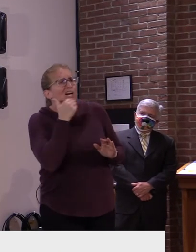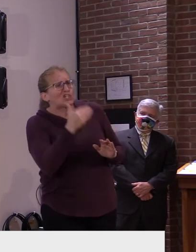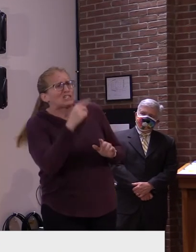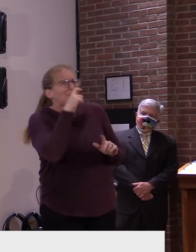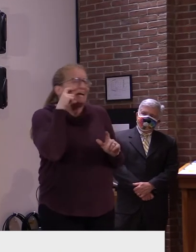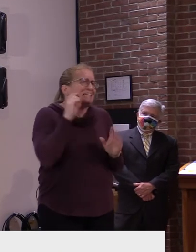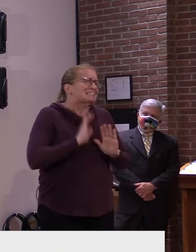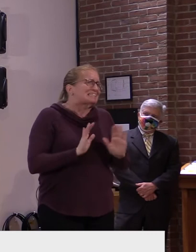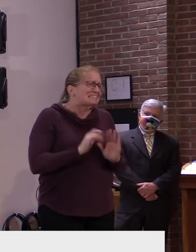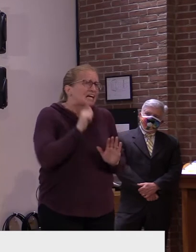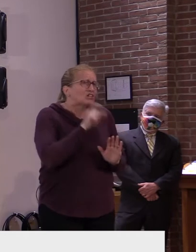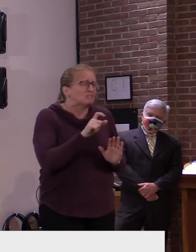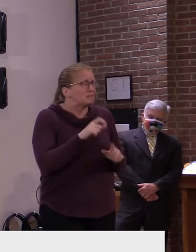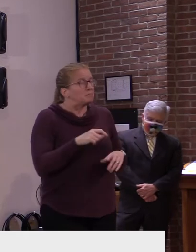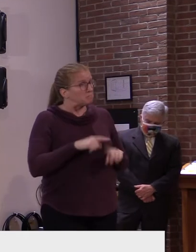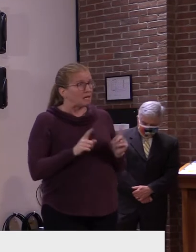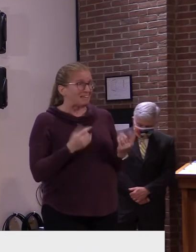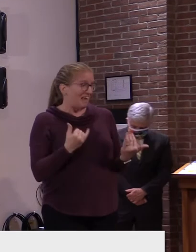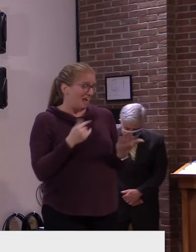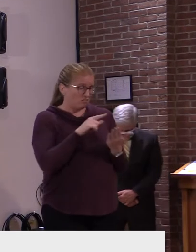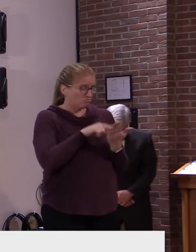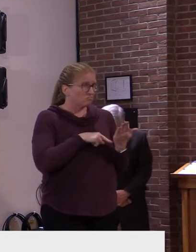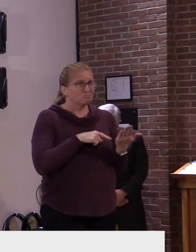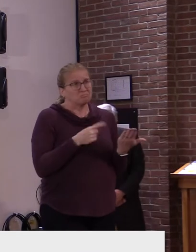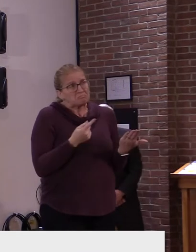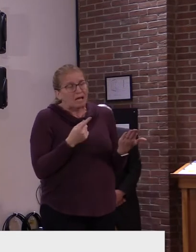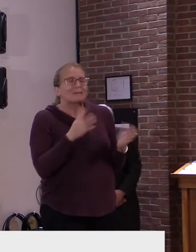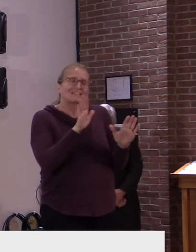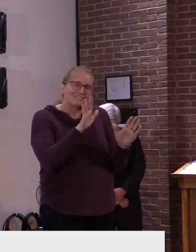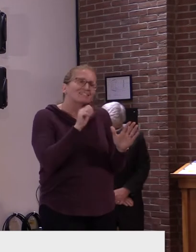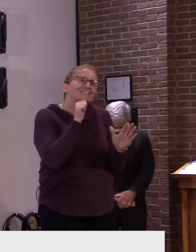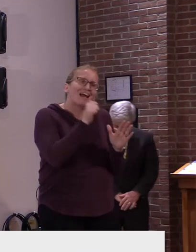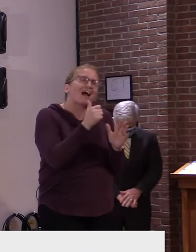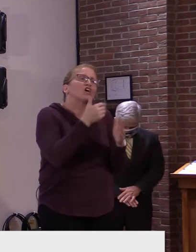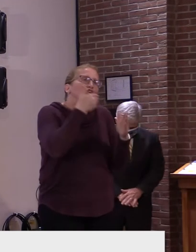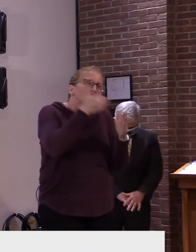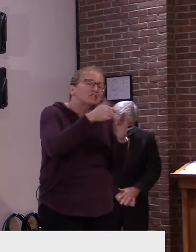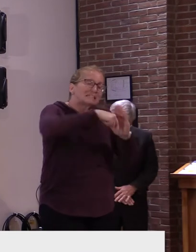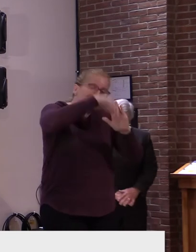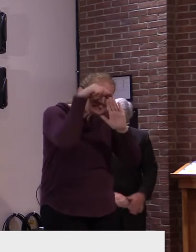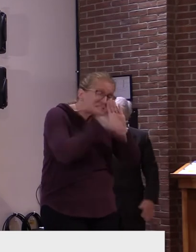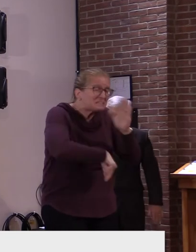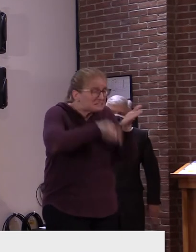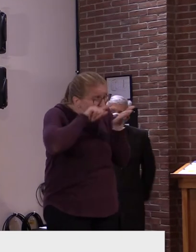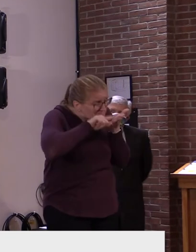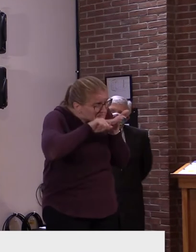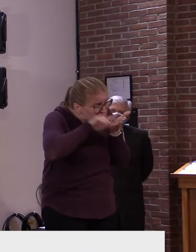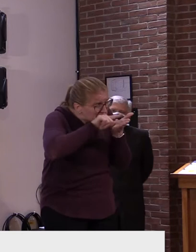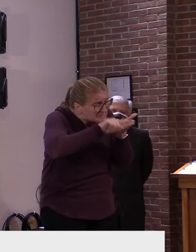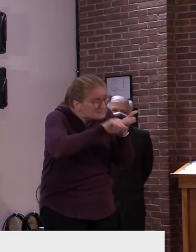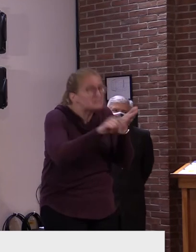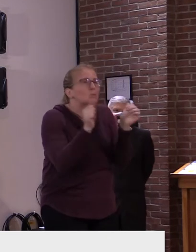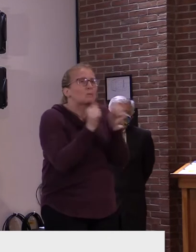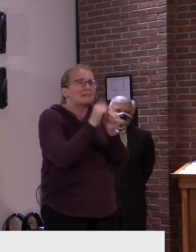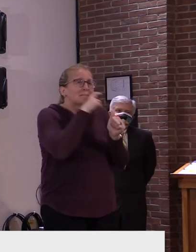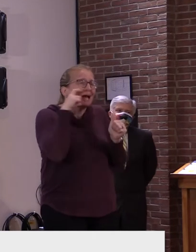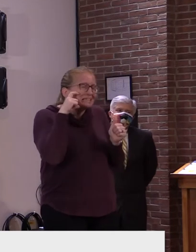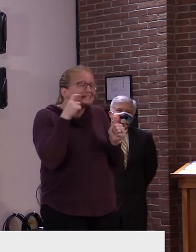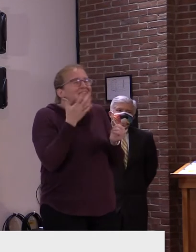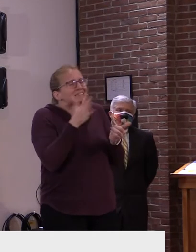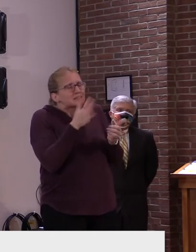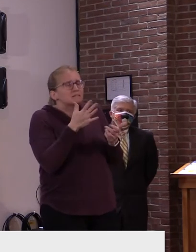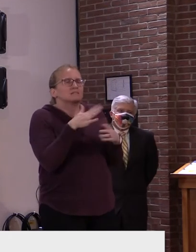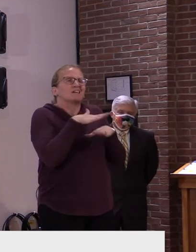unfortunately very limited physiologic studies that look at people's carbon dioxide and oxygen as a result of